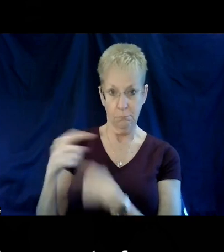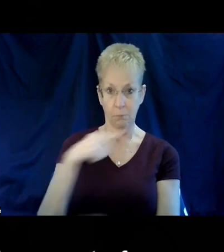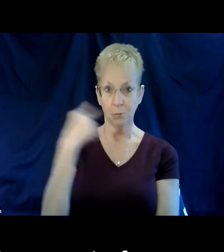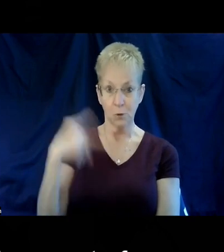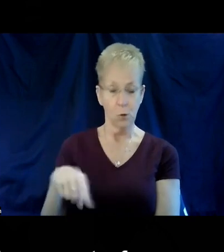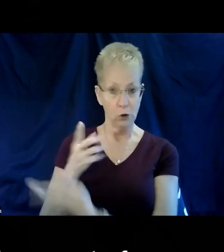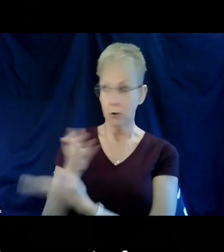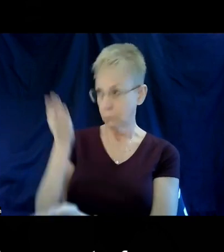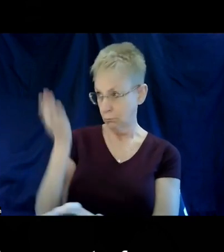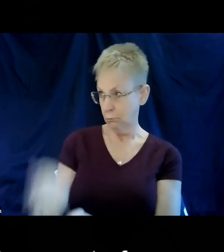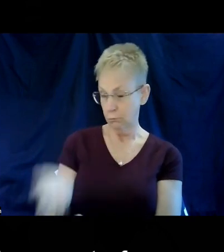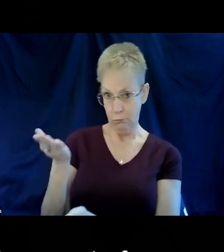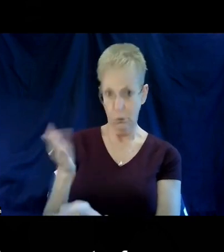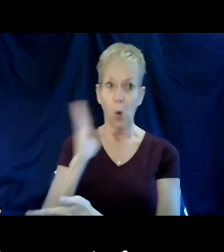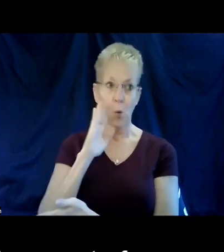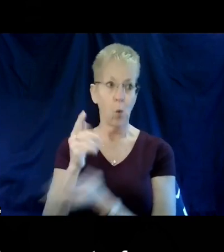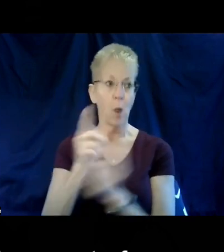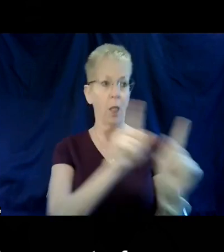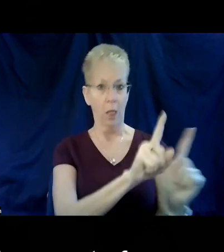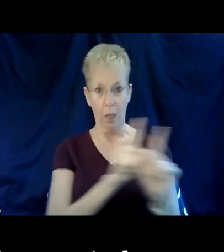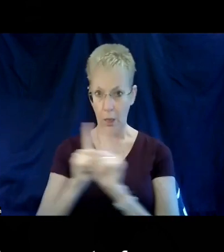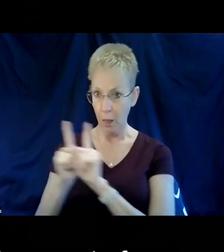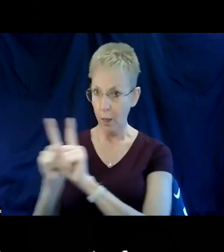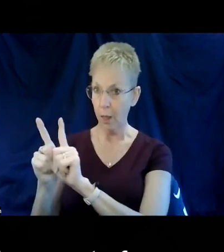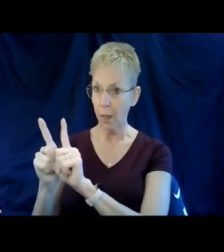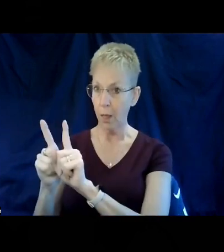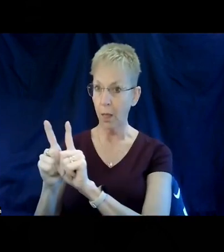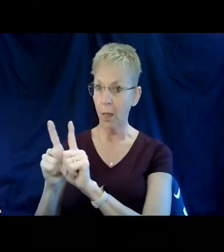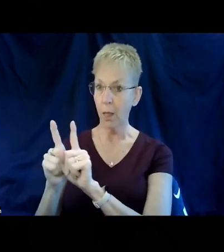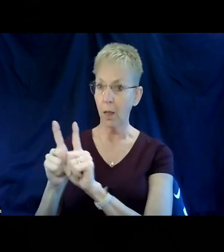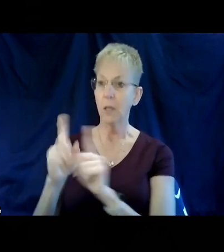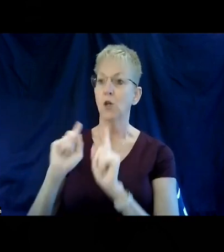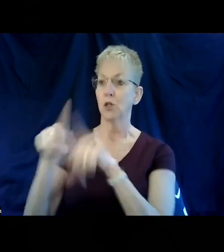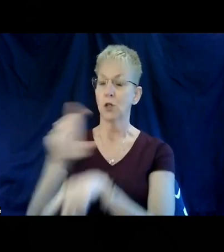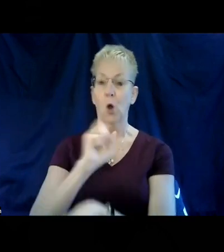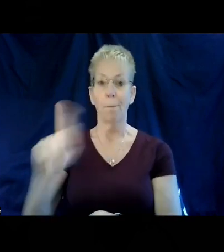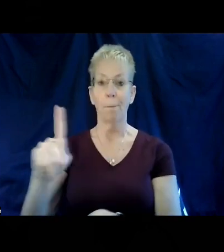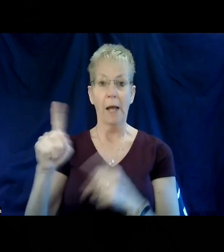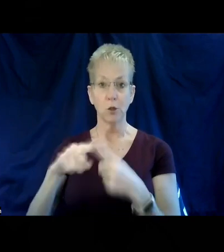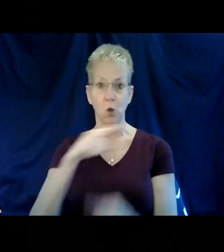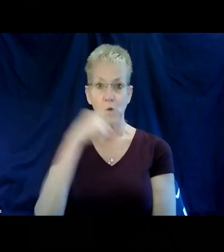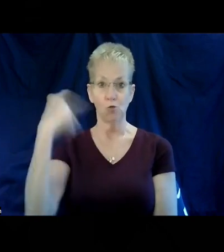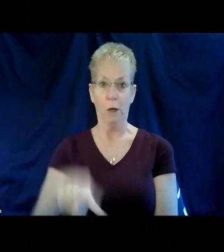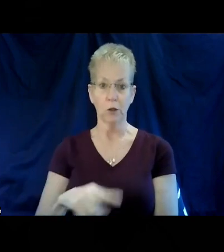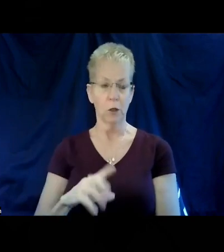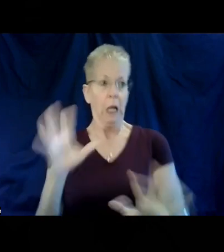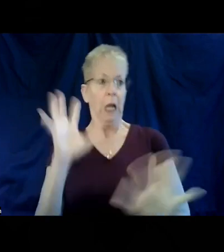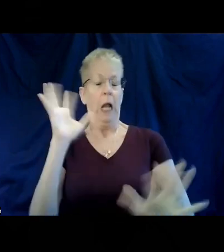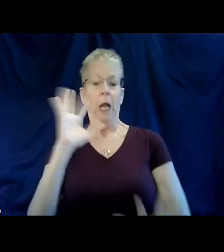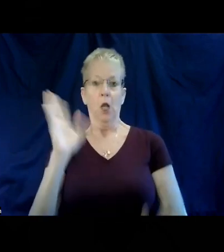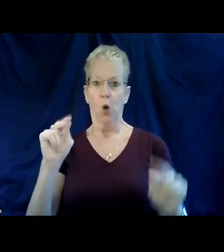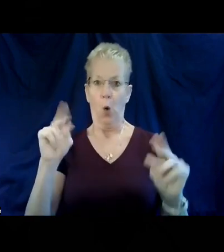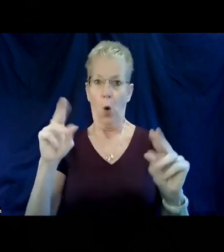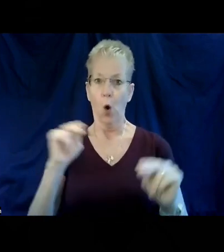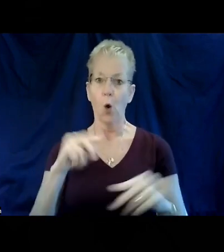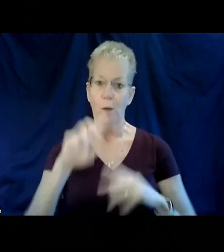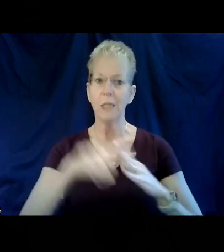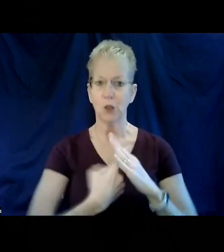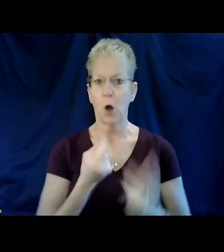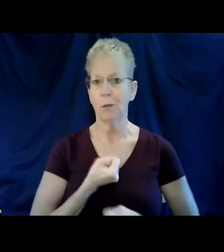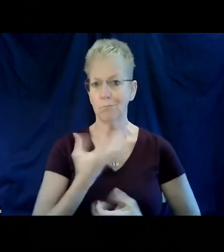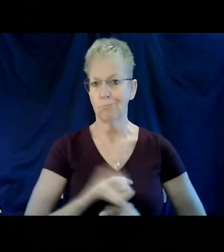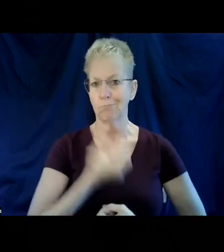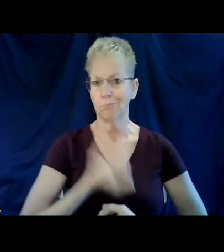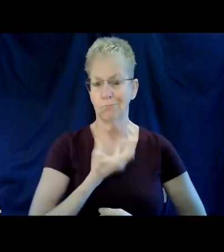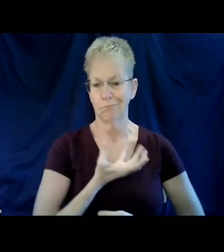Kirov here will escort you out of the room and take you to Russia. Then all of a sudden, the Germans started talking. So that was one